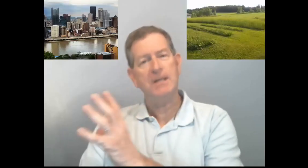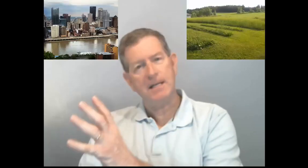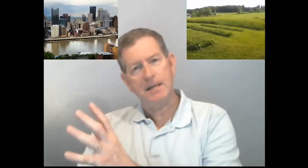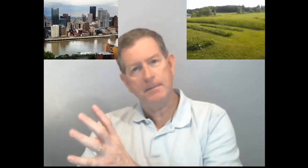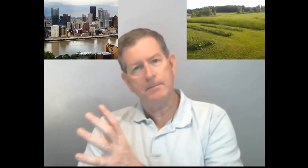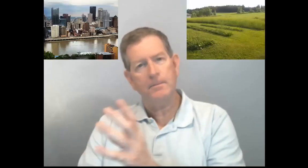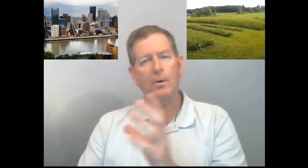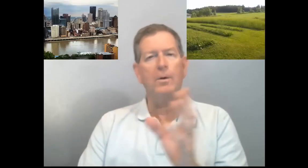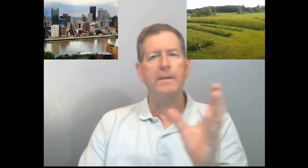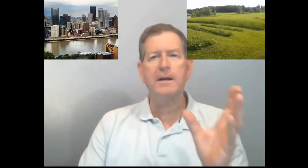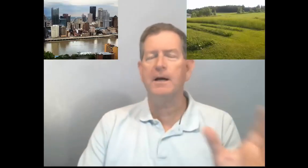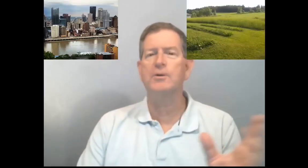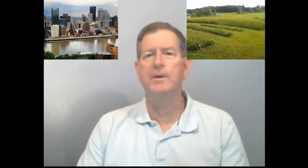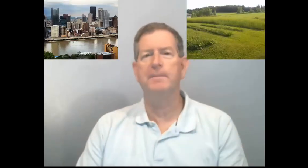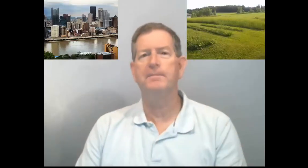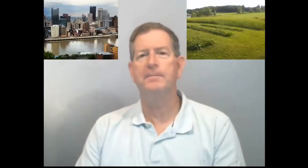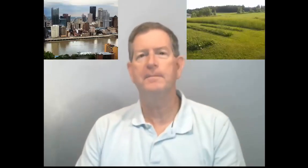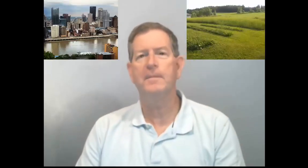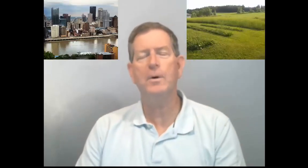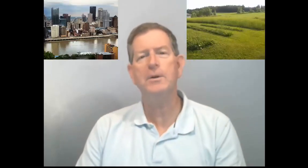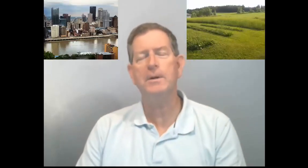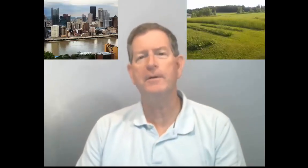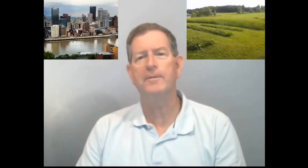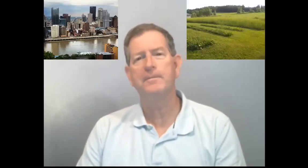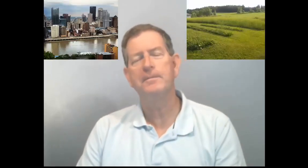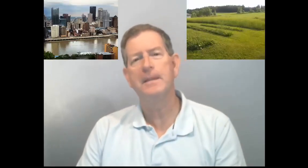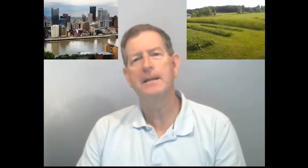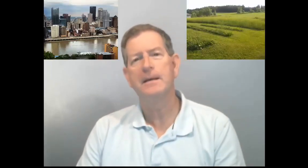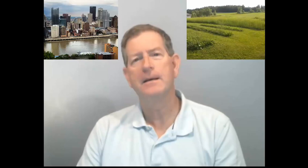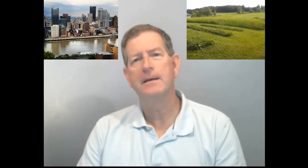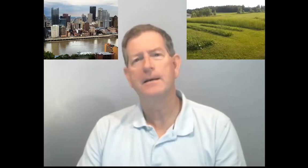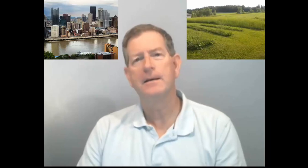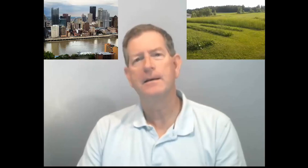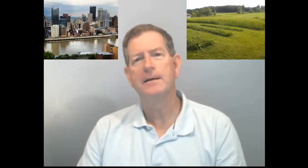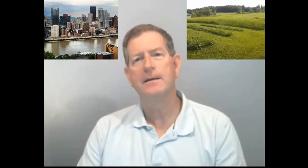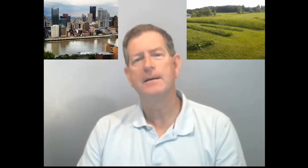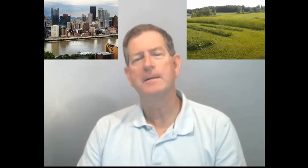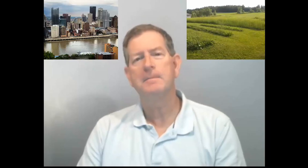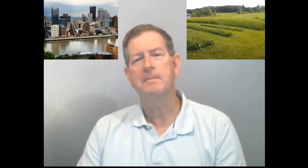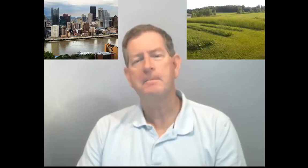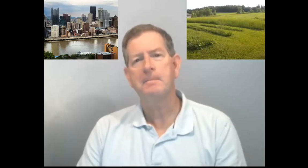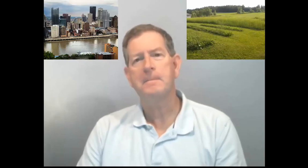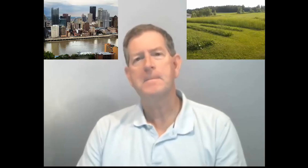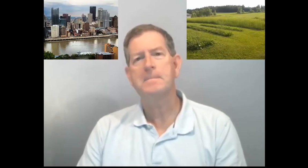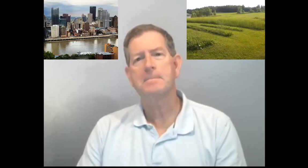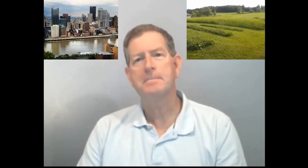in the city or in the country? Where do you live?